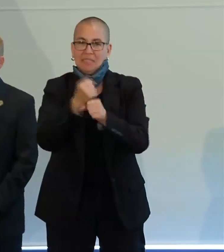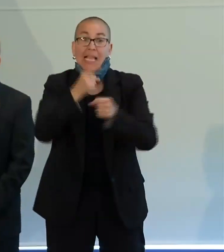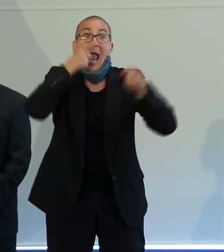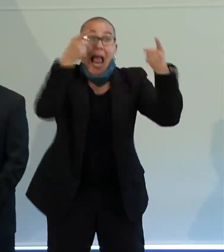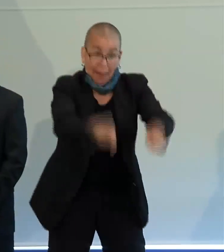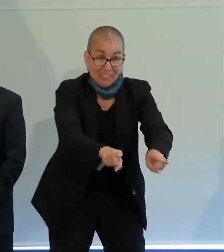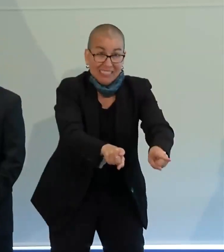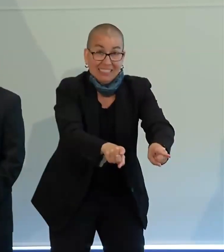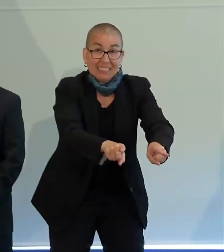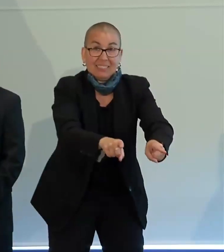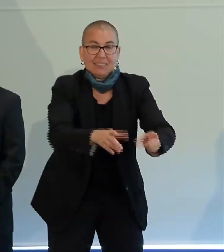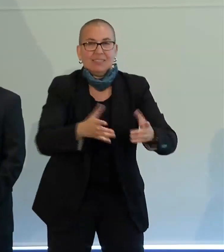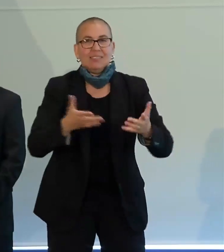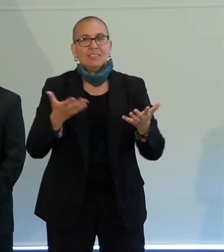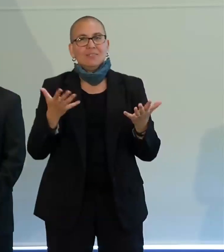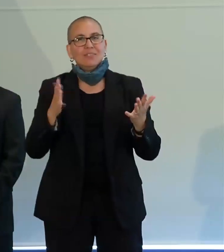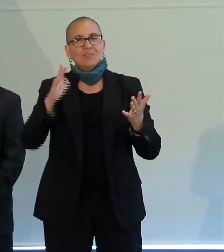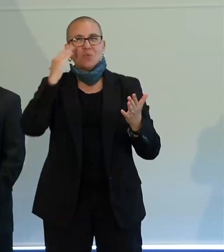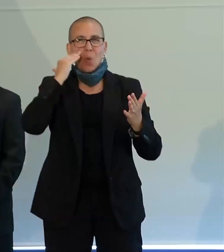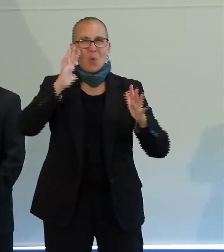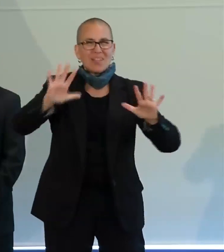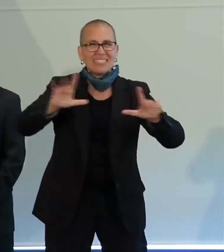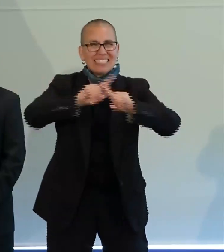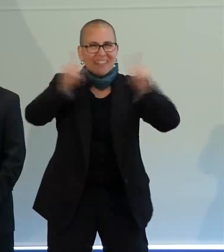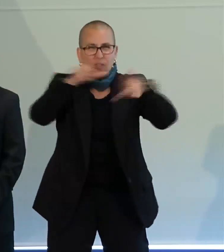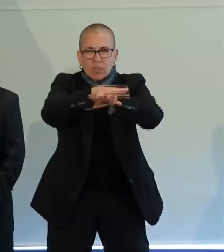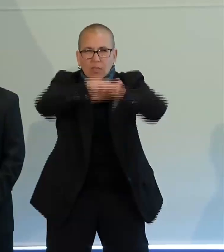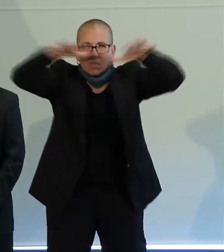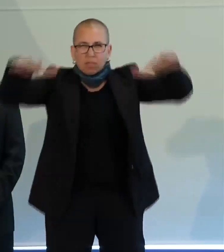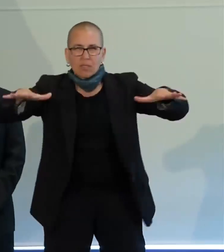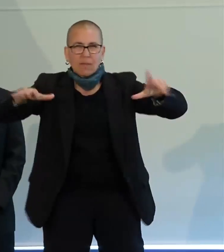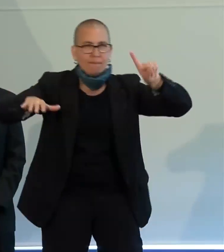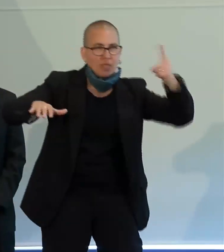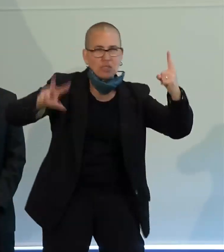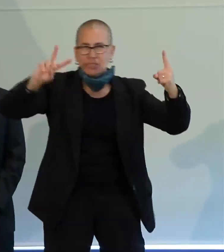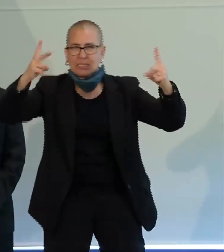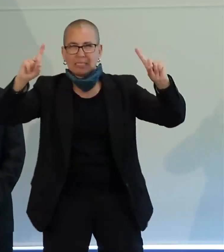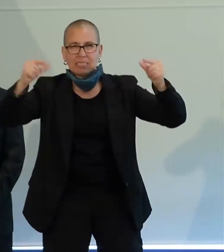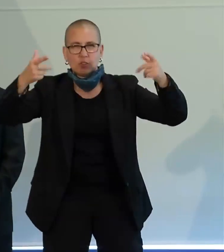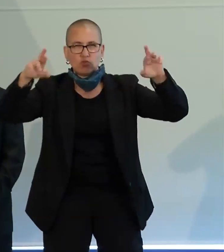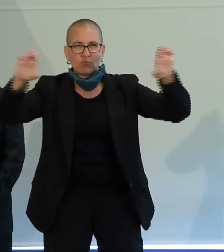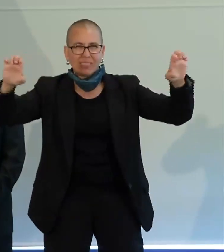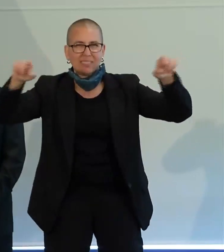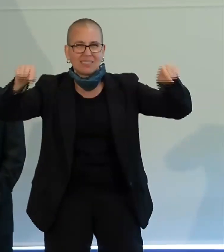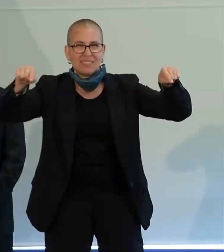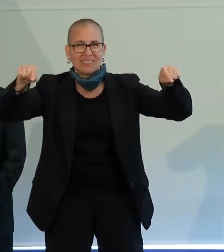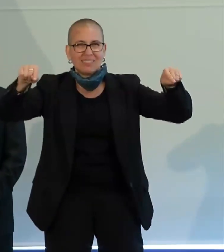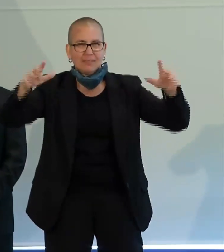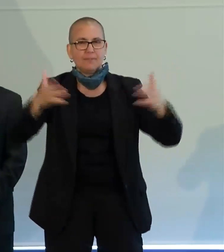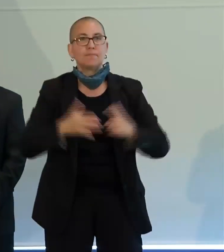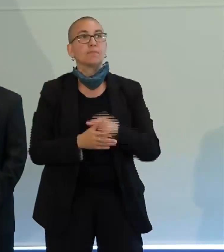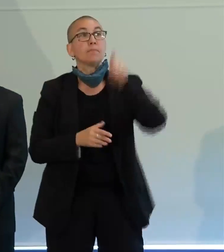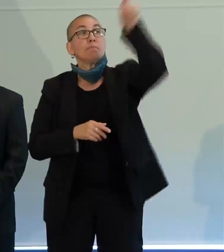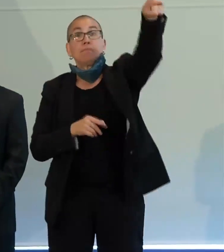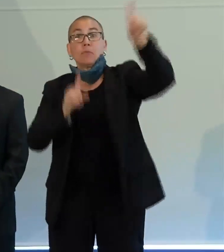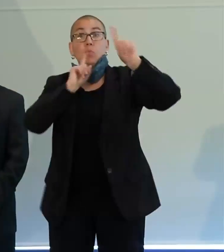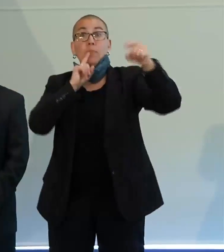necessarily having it be the intent. So that's the state of the law.